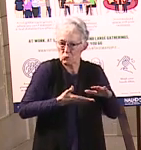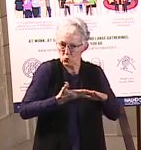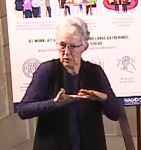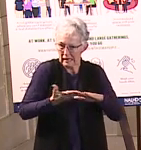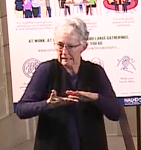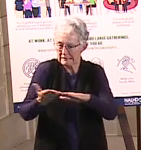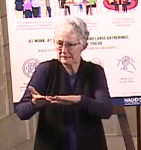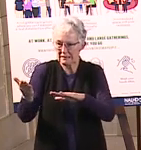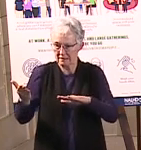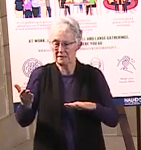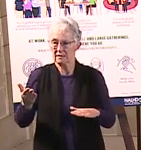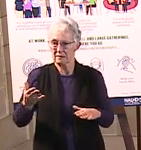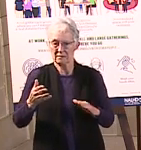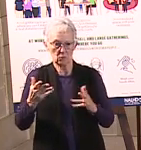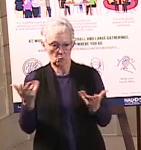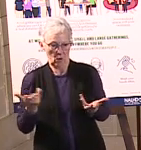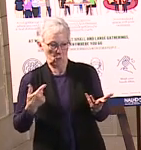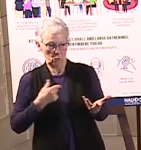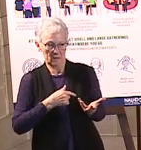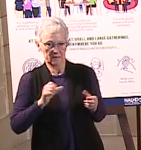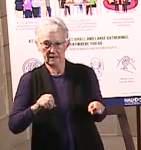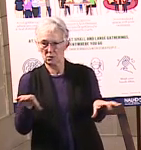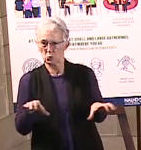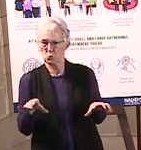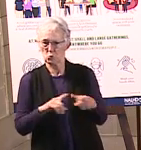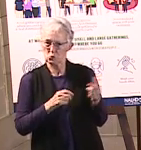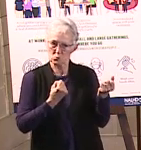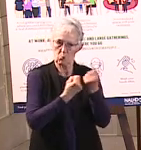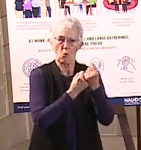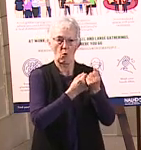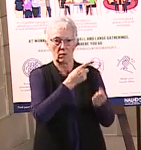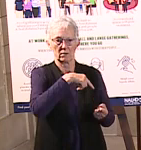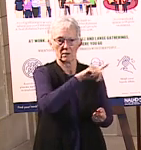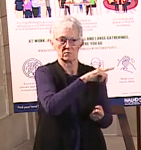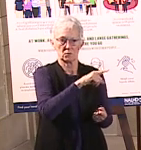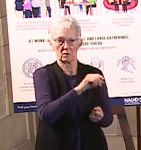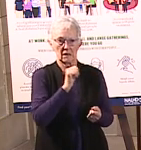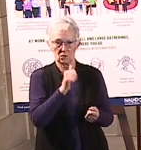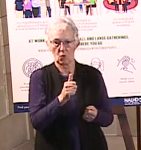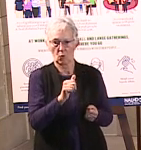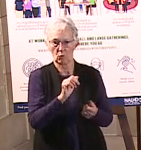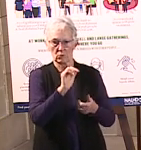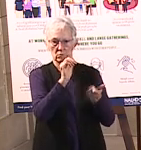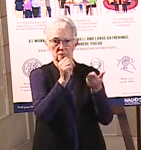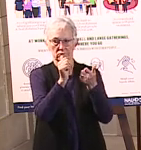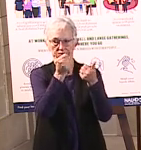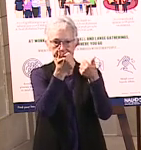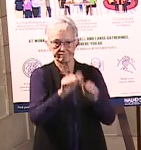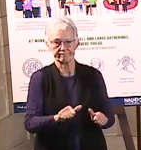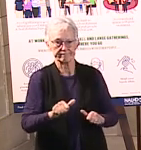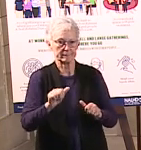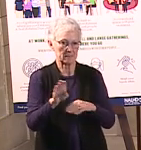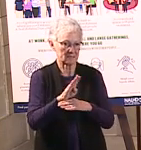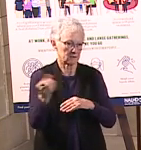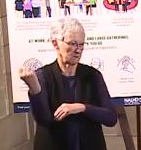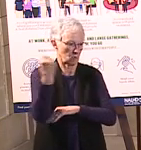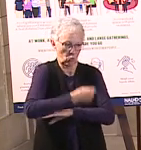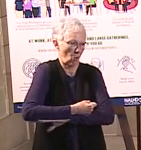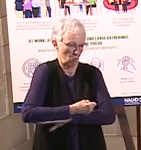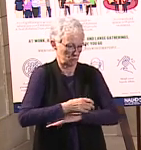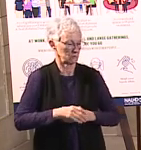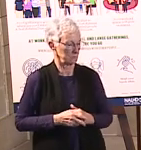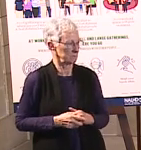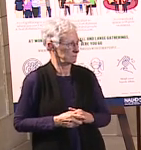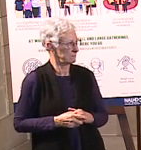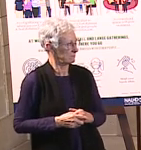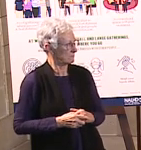them, and what we as a public can do to help. And so with that, Jim, I'm going to turn it over to you to talk a little bit about what you've been